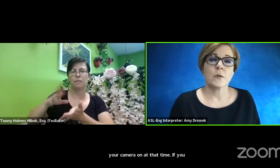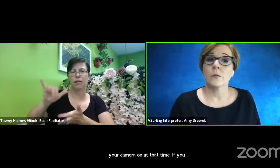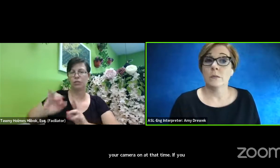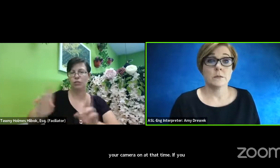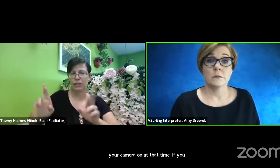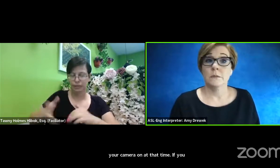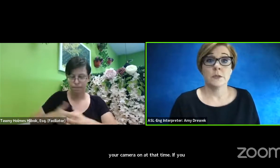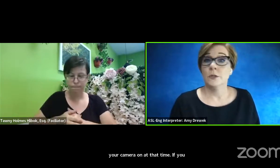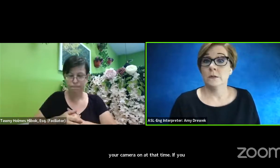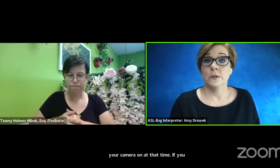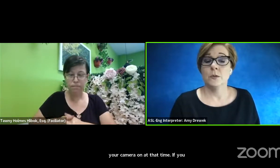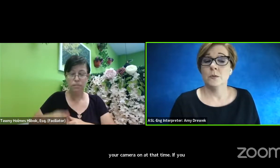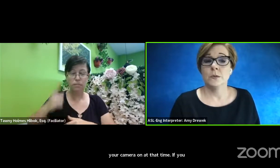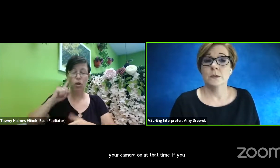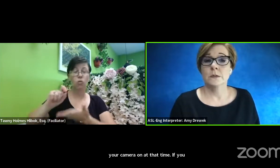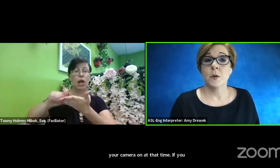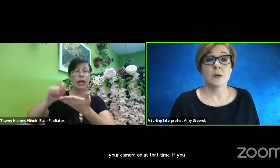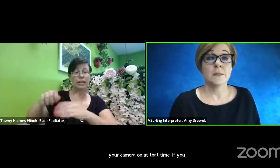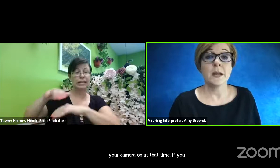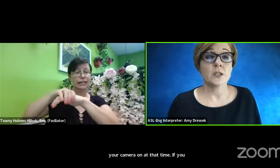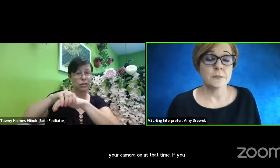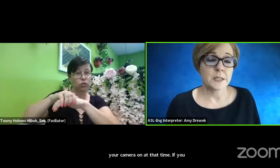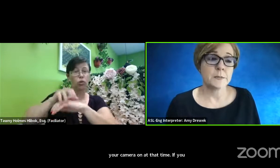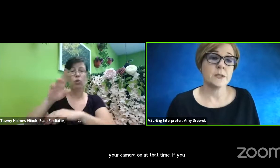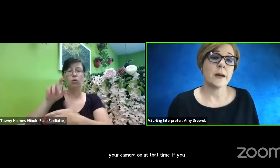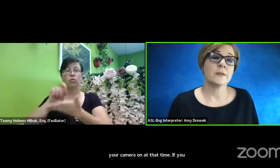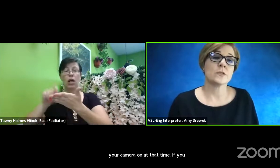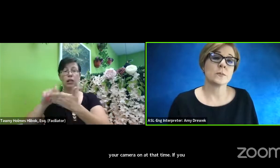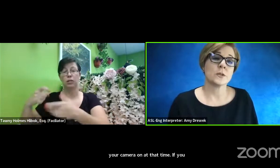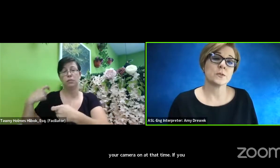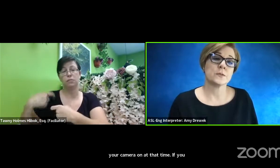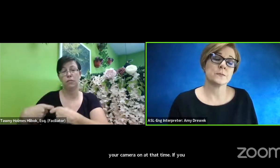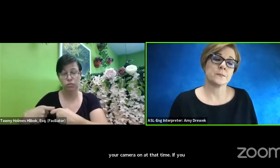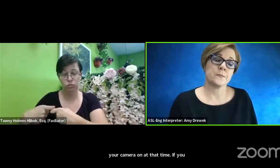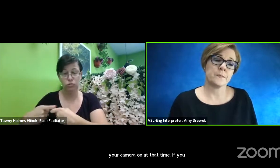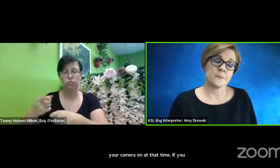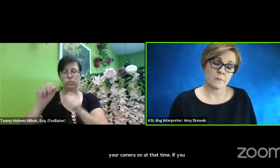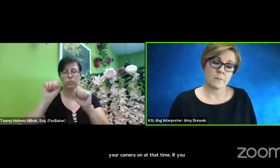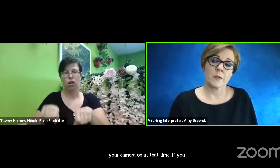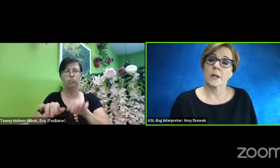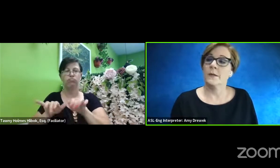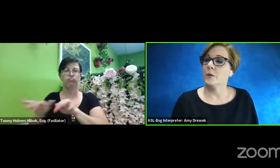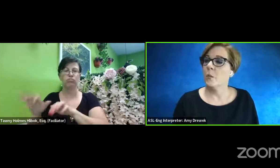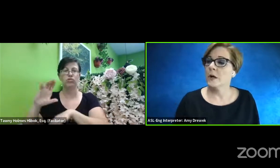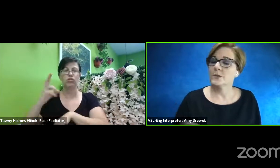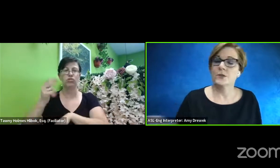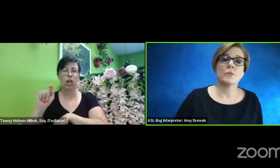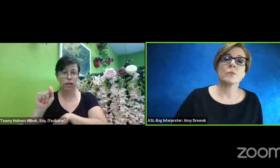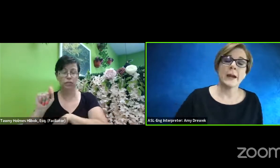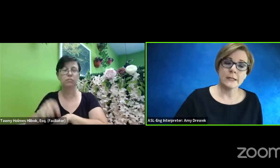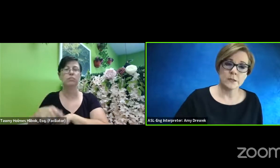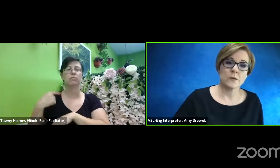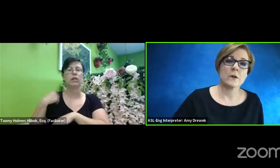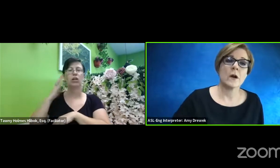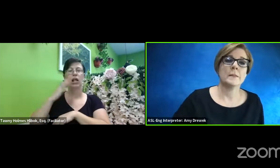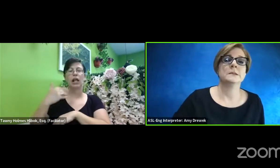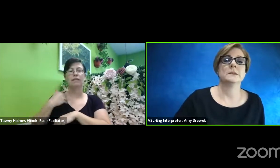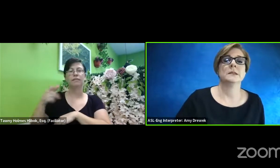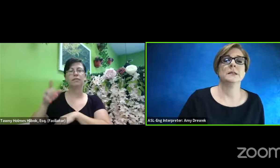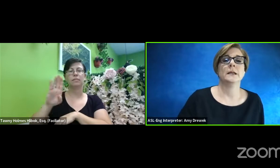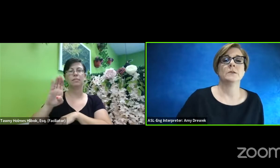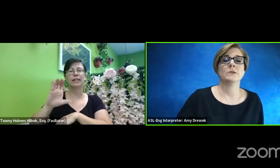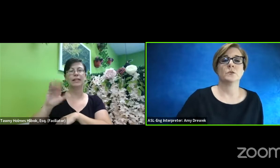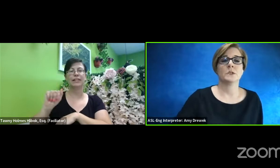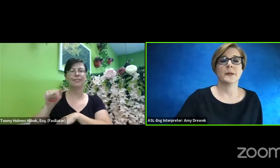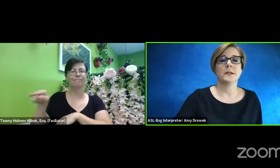also use spoken Spanish because we do have interpreters. If you want to write your